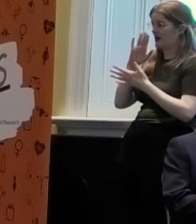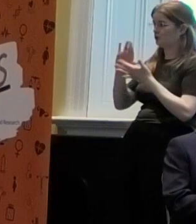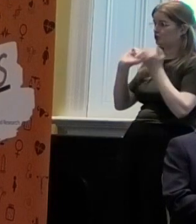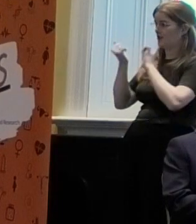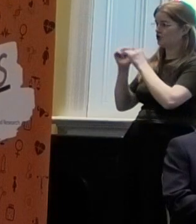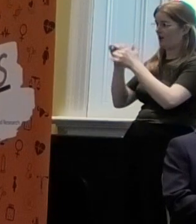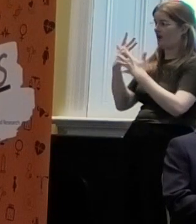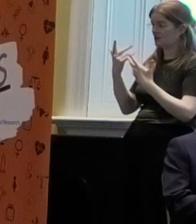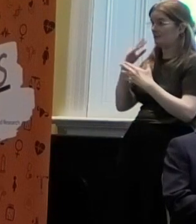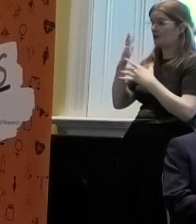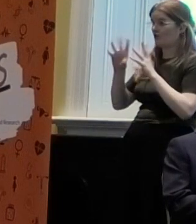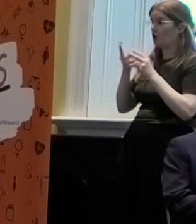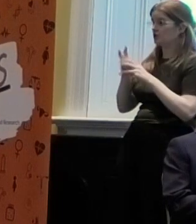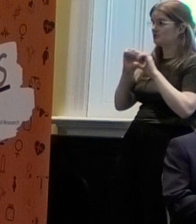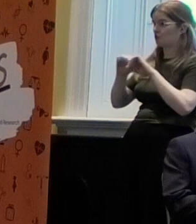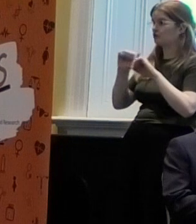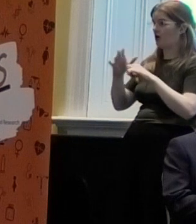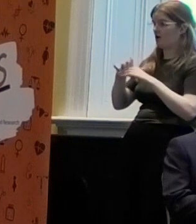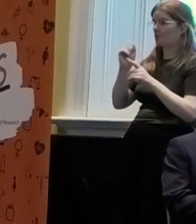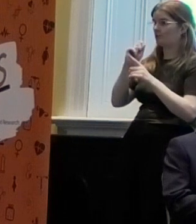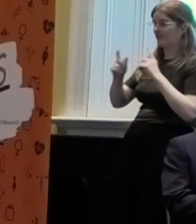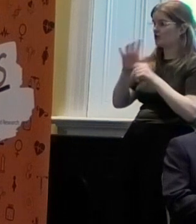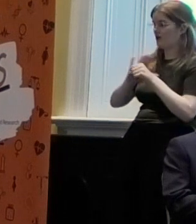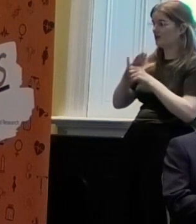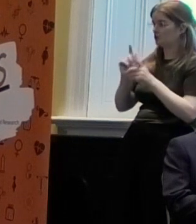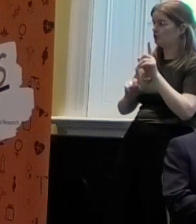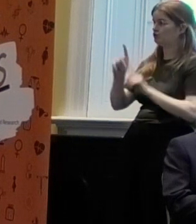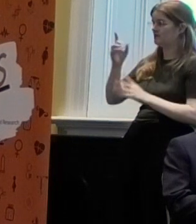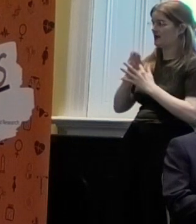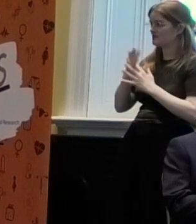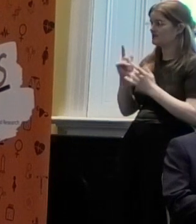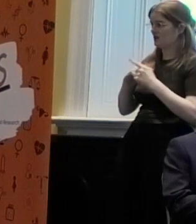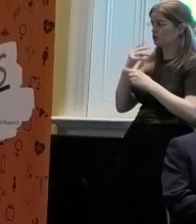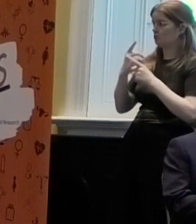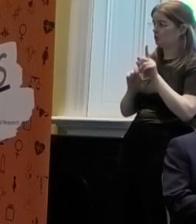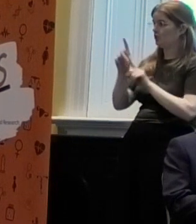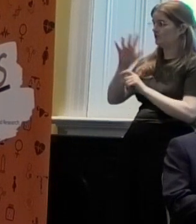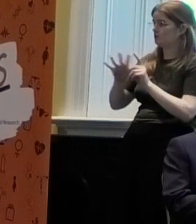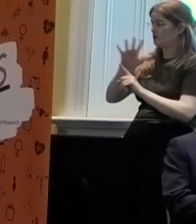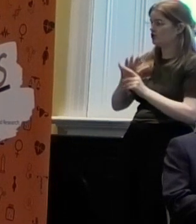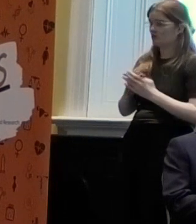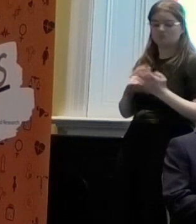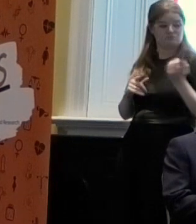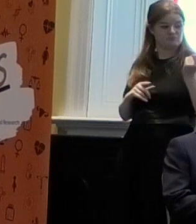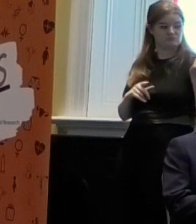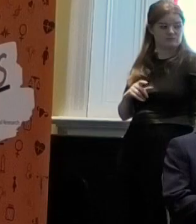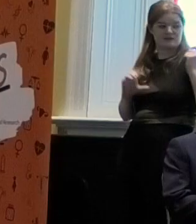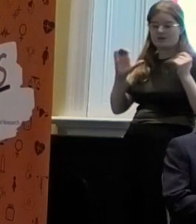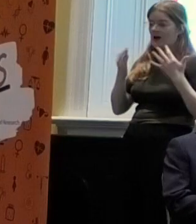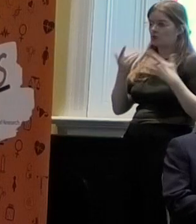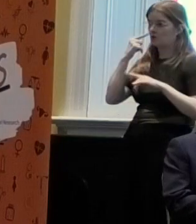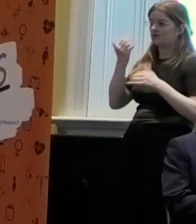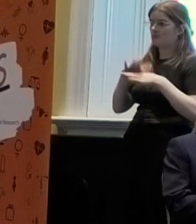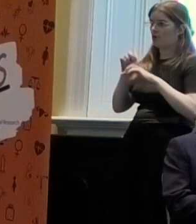the pressure onto the profession. Thank you. And Cliona, what would you like to see happen to enable that more equitable access?